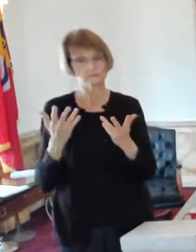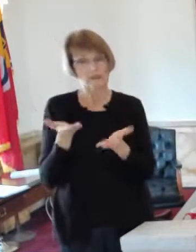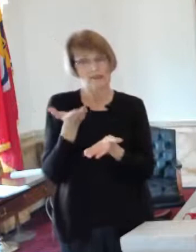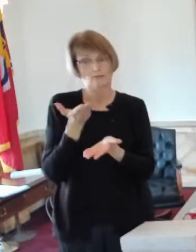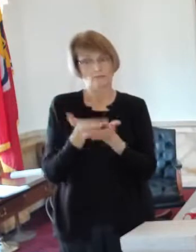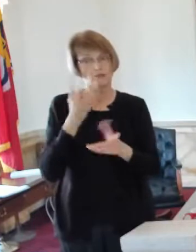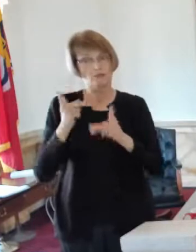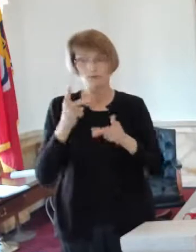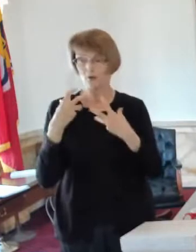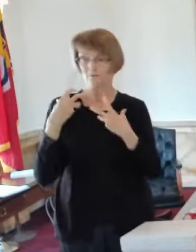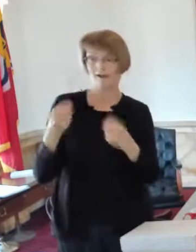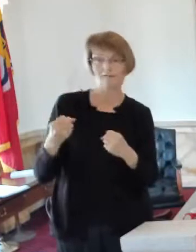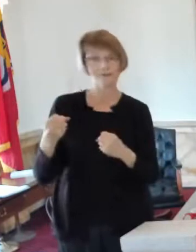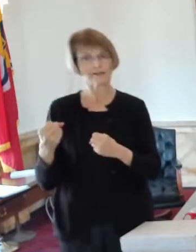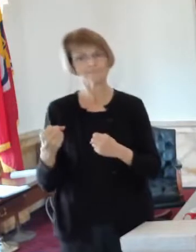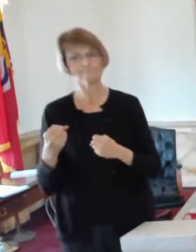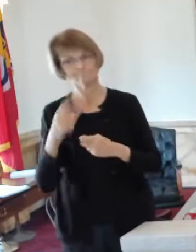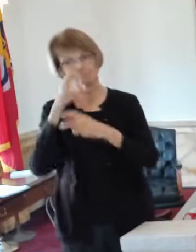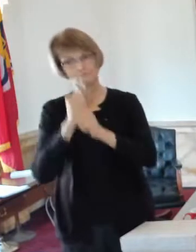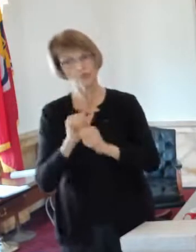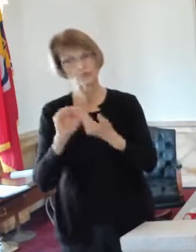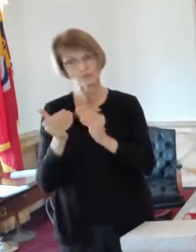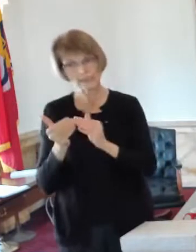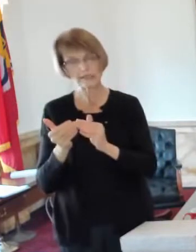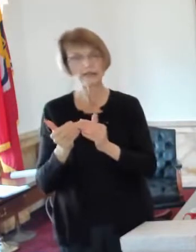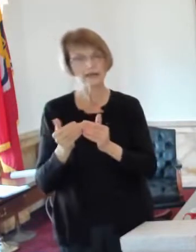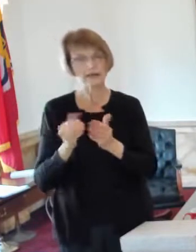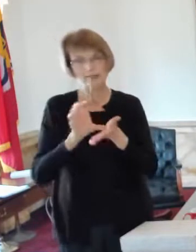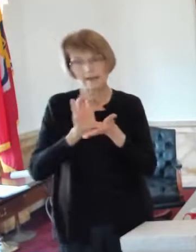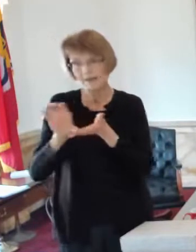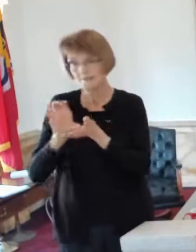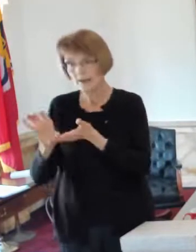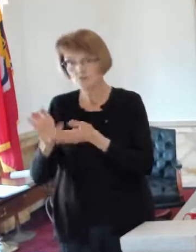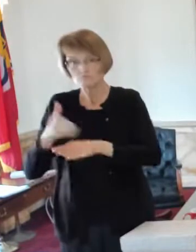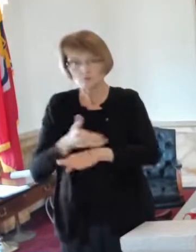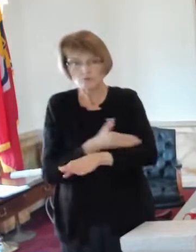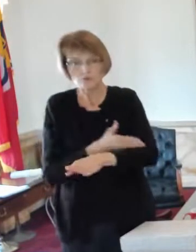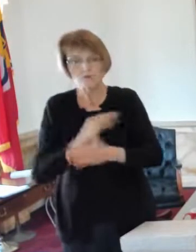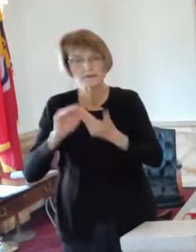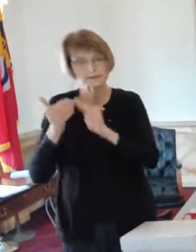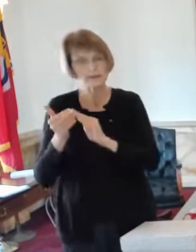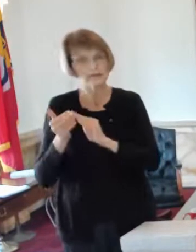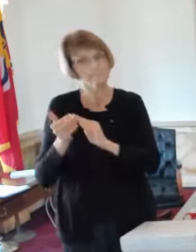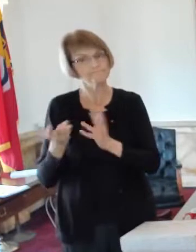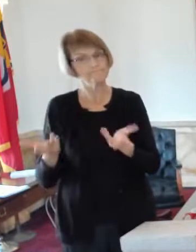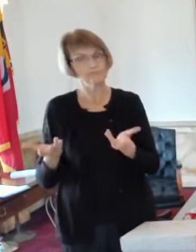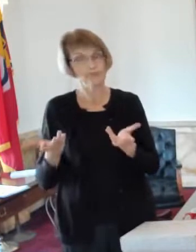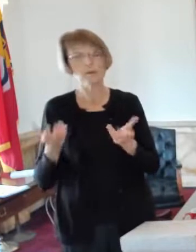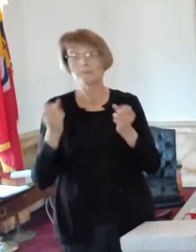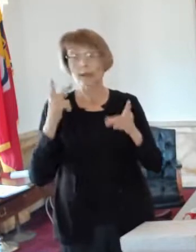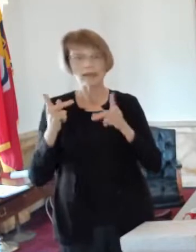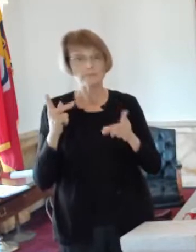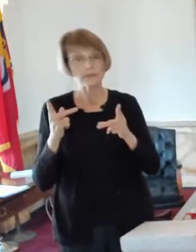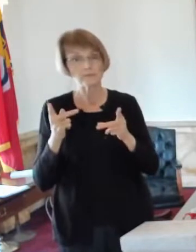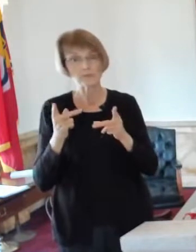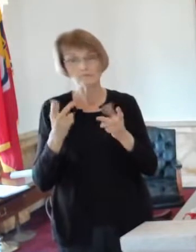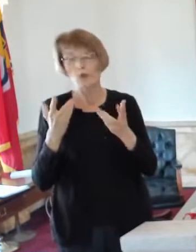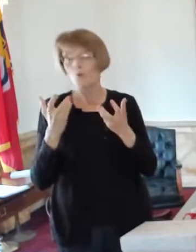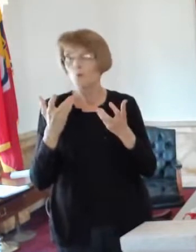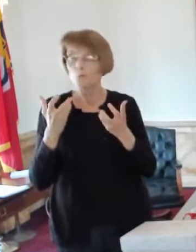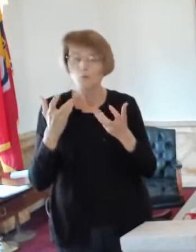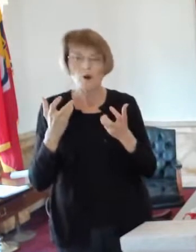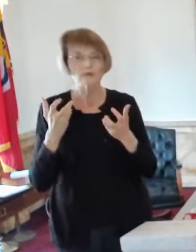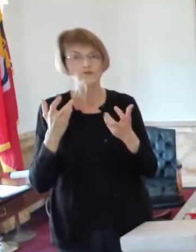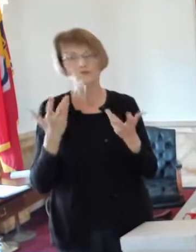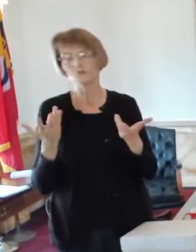because they're investing in their city. We continue to have many people who want to live in our great